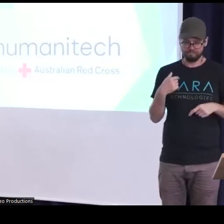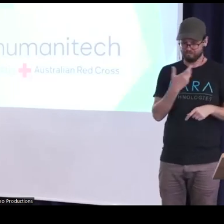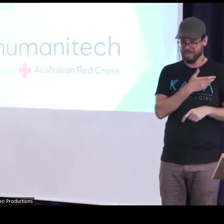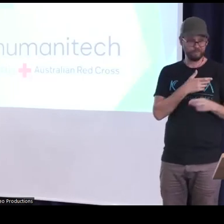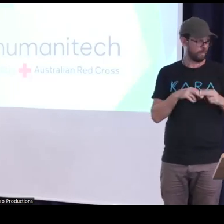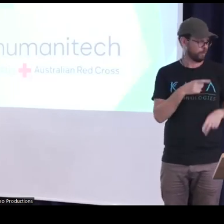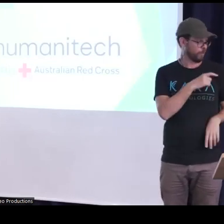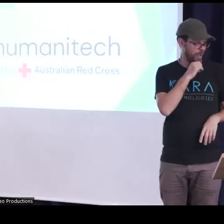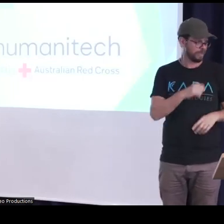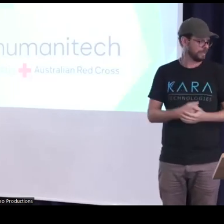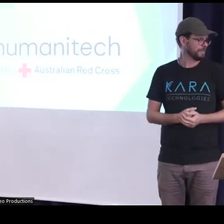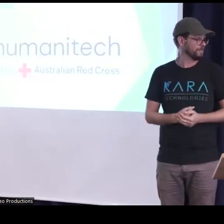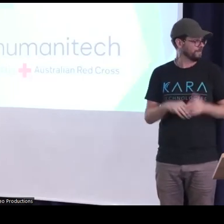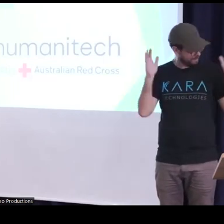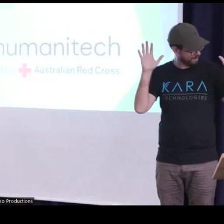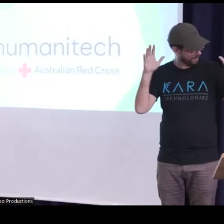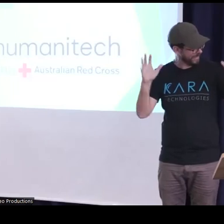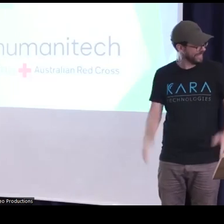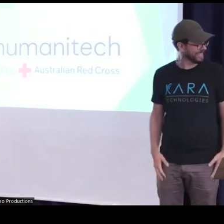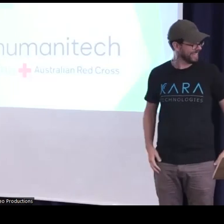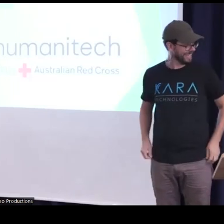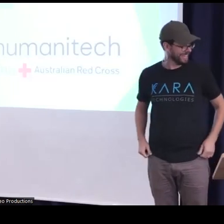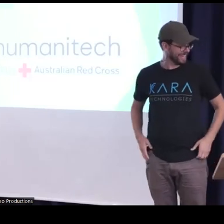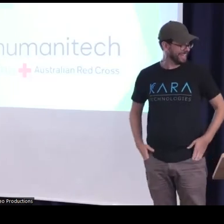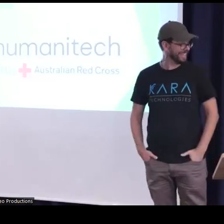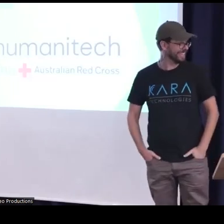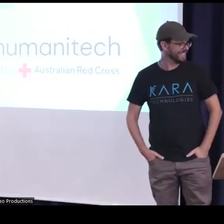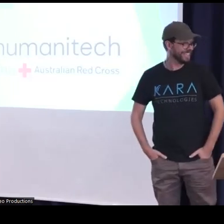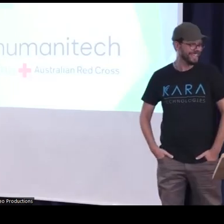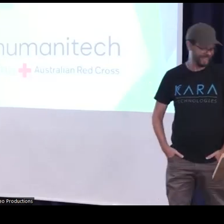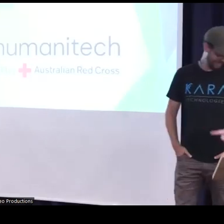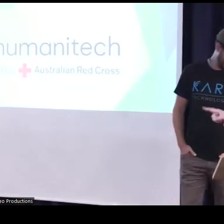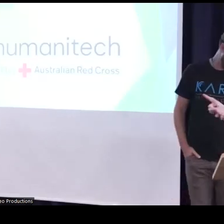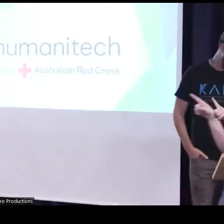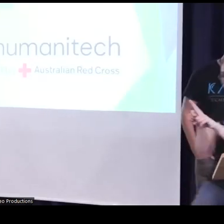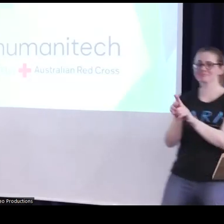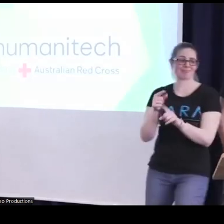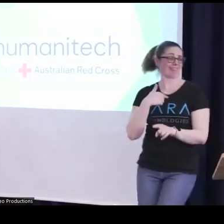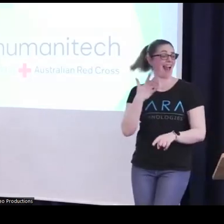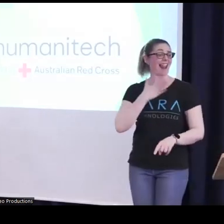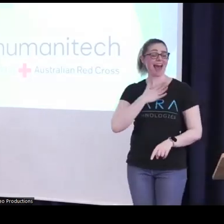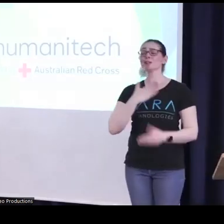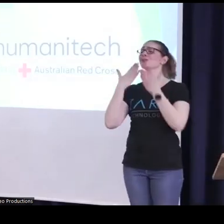I'm really glad to support this work and really proud of you all. Thanks.